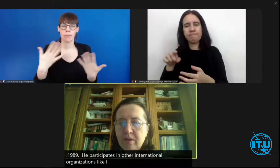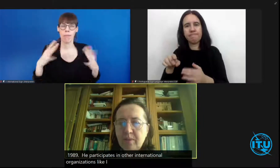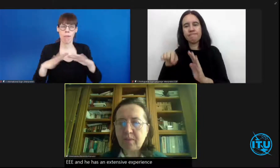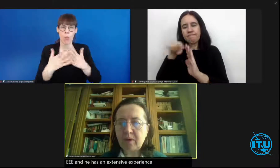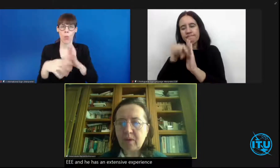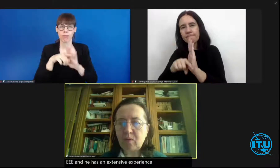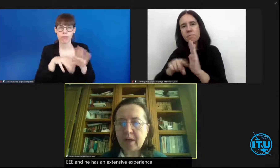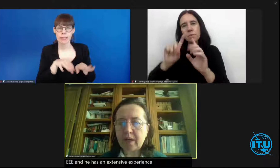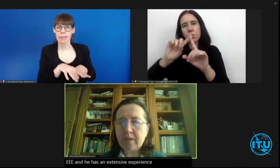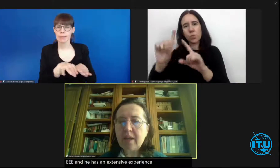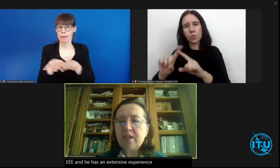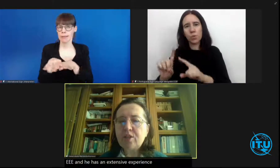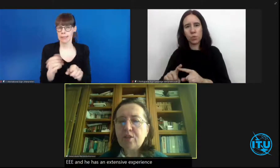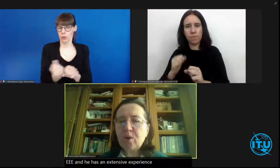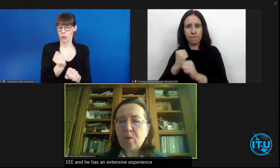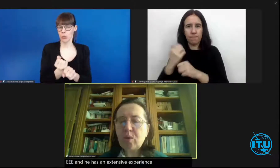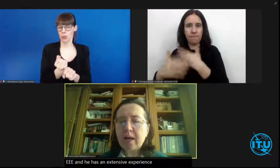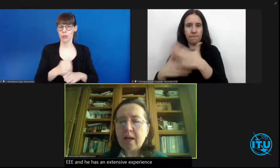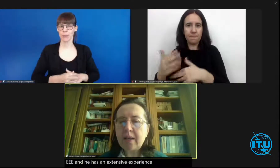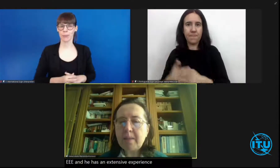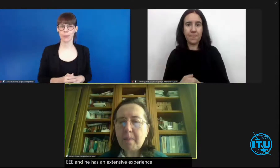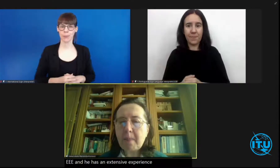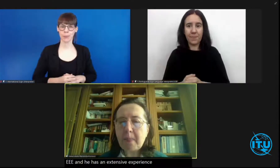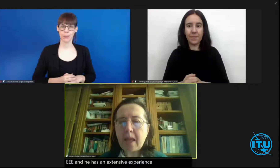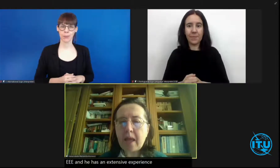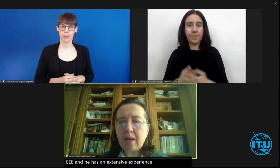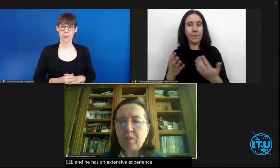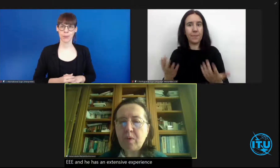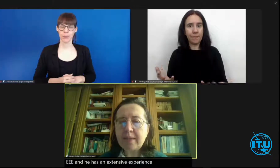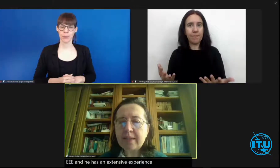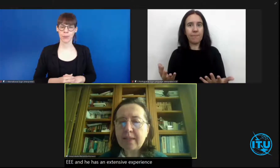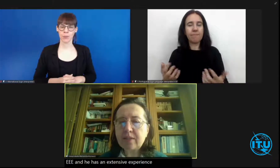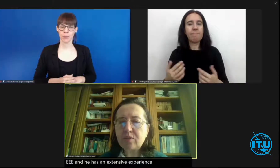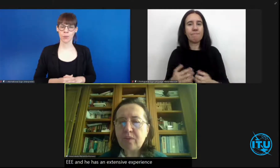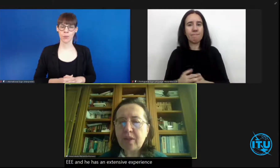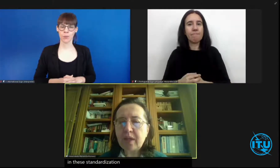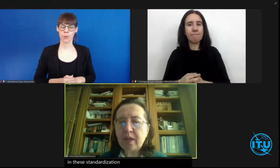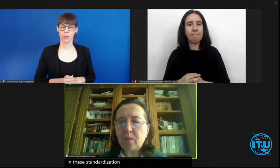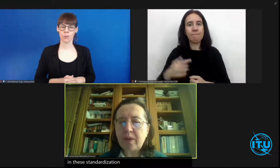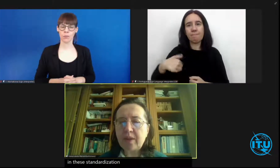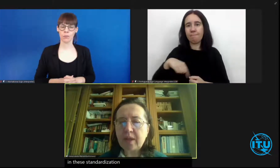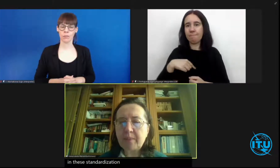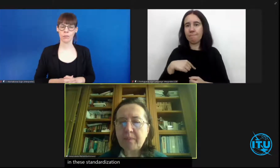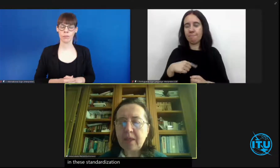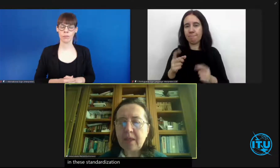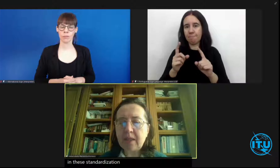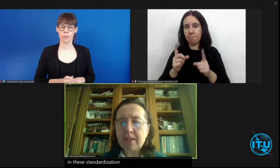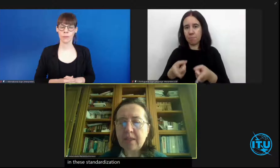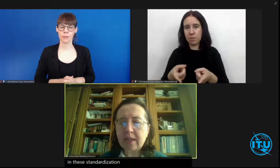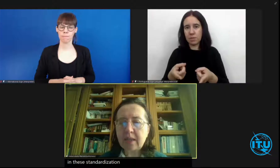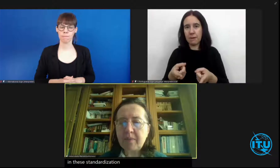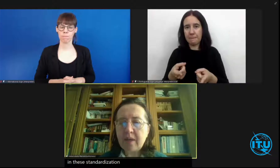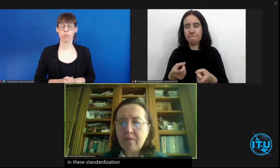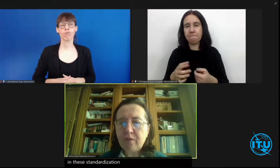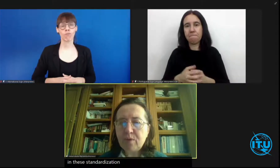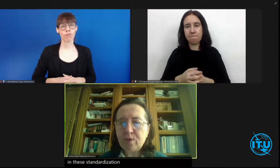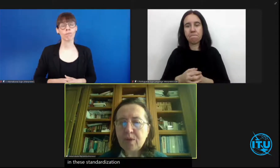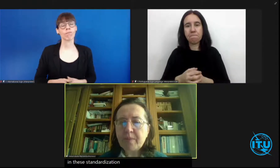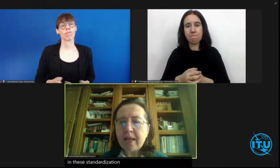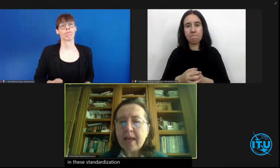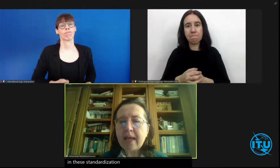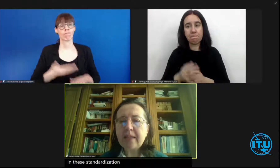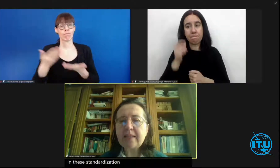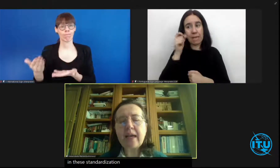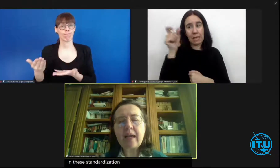standardization work. So we will start with his